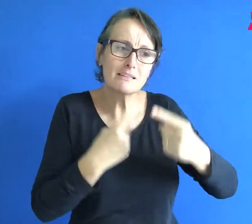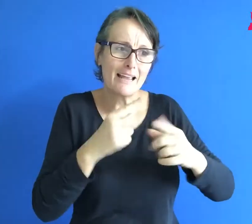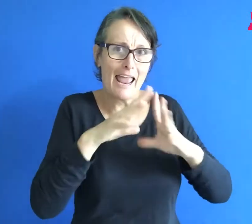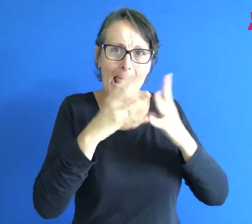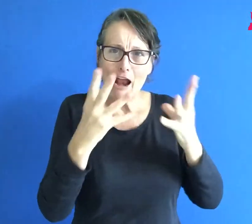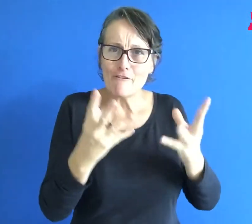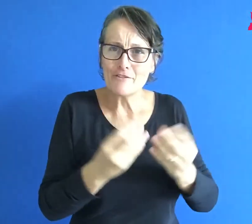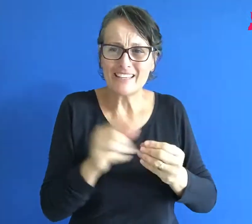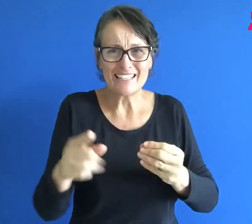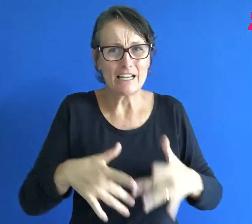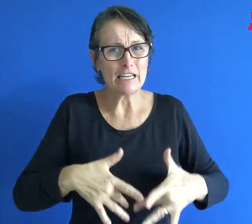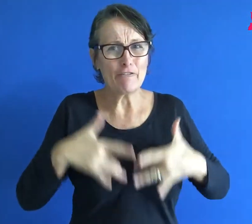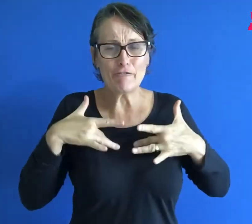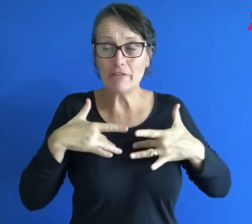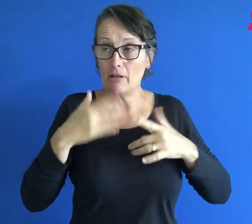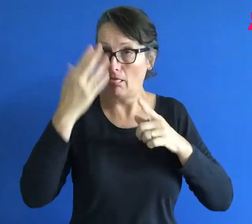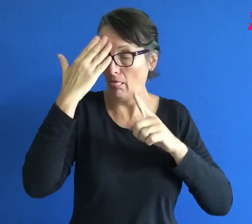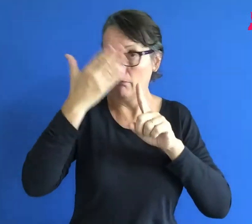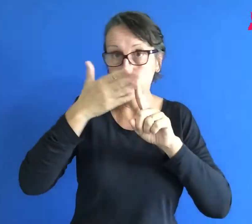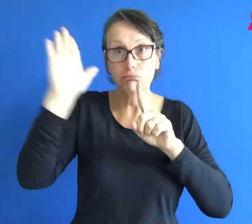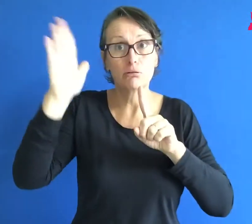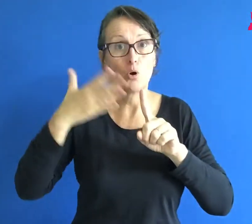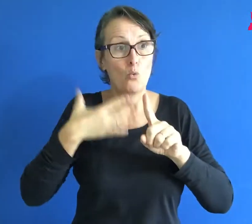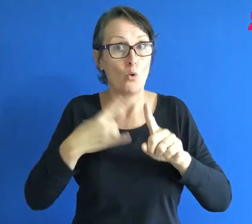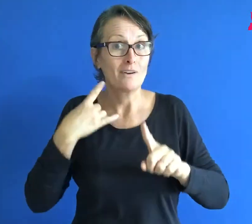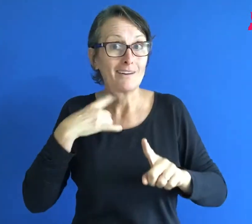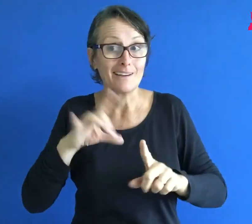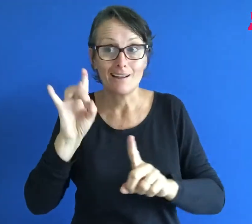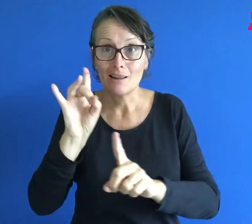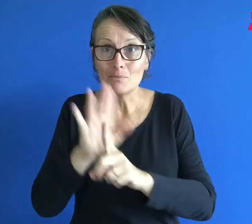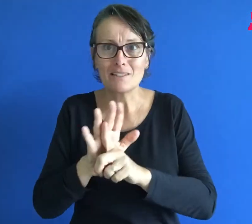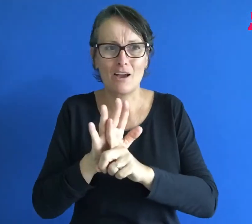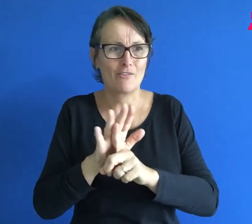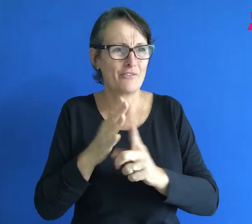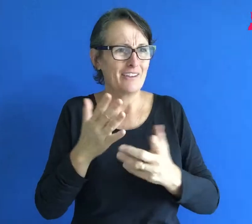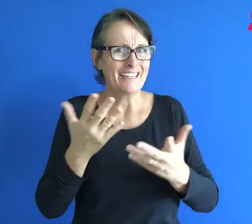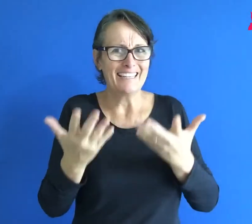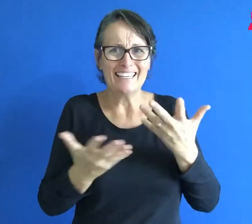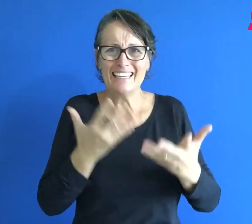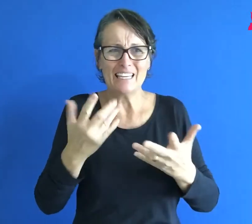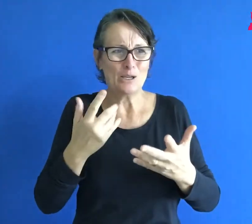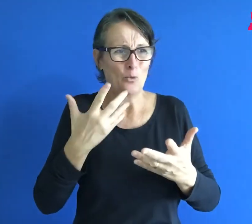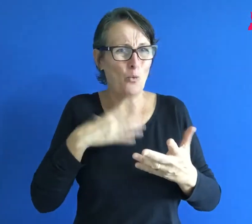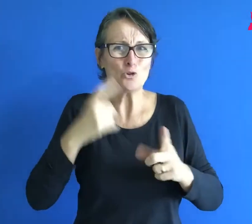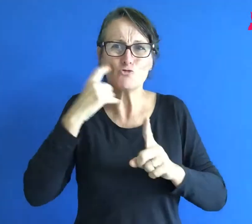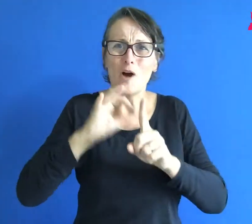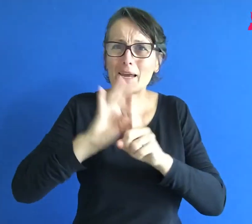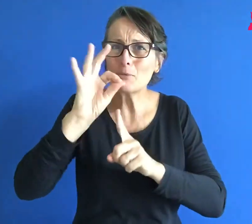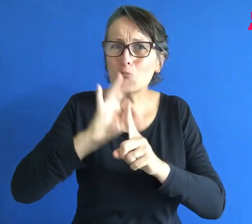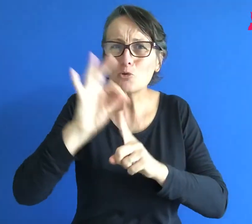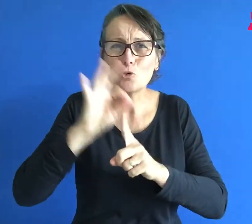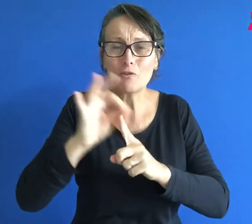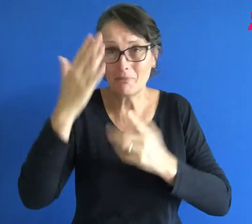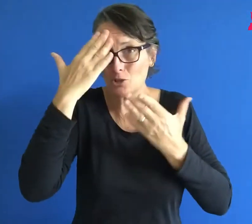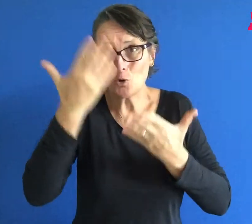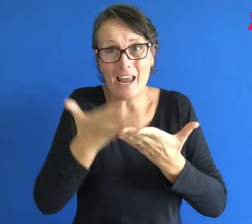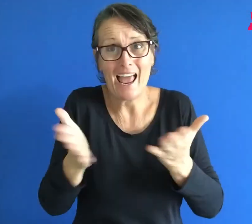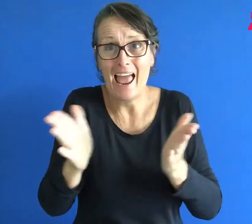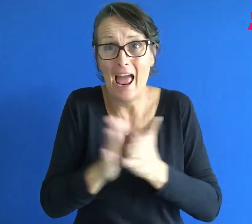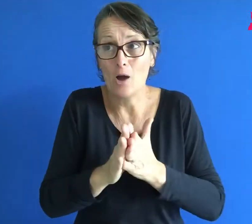he'd been clinging to the emergency services sector in this effort to try and fix all of the things that he felt he'd got wrong back in